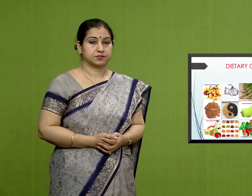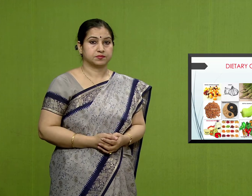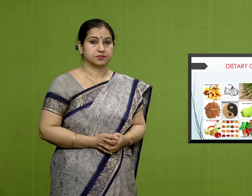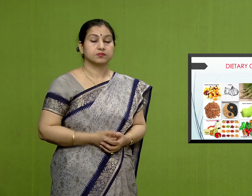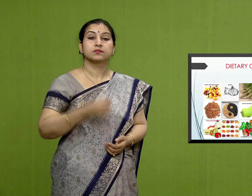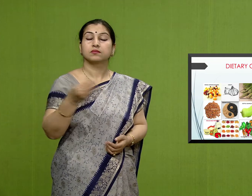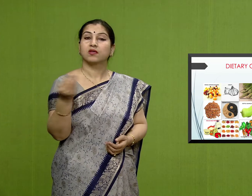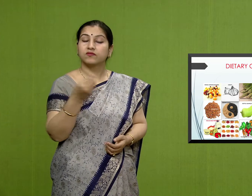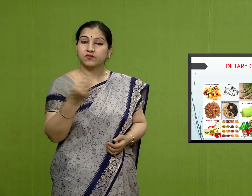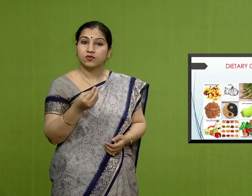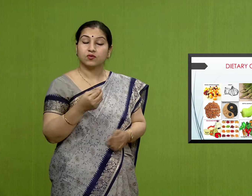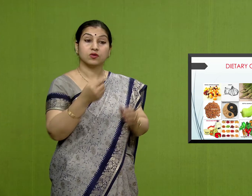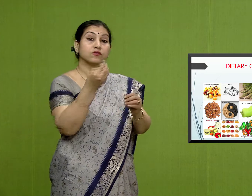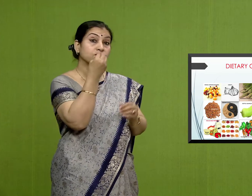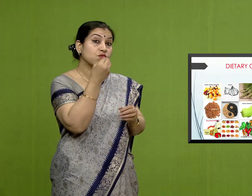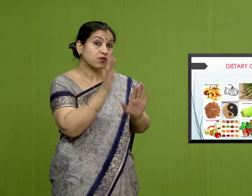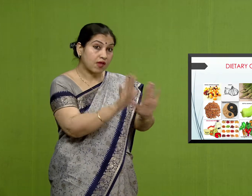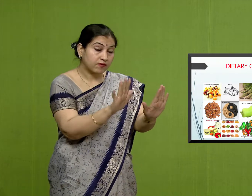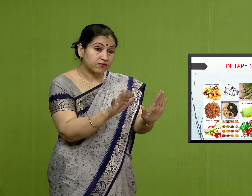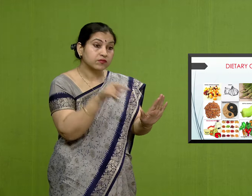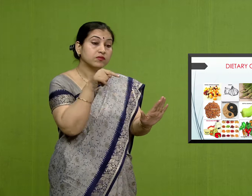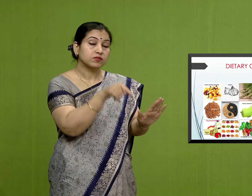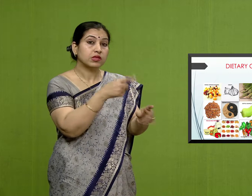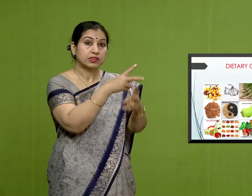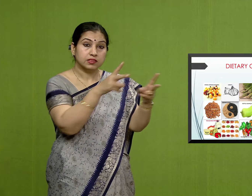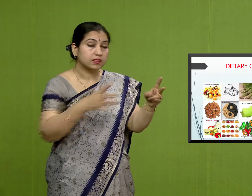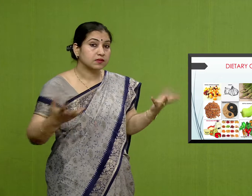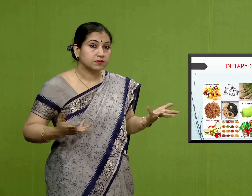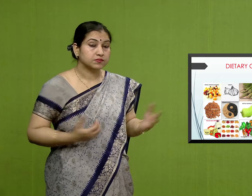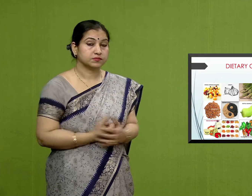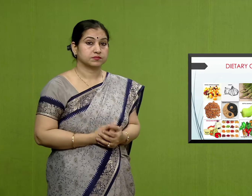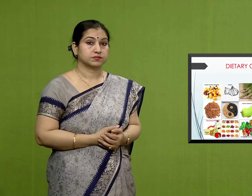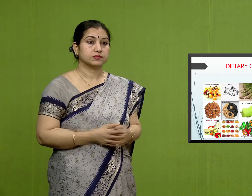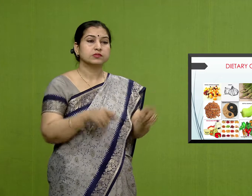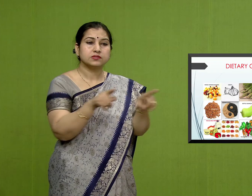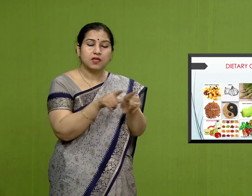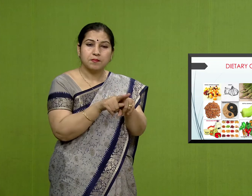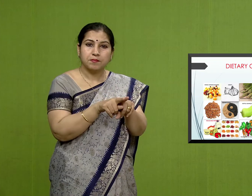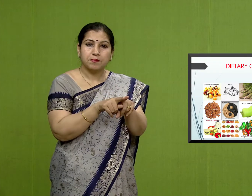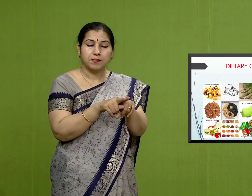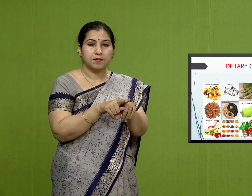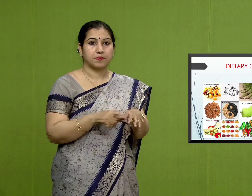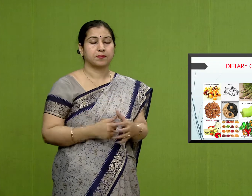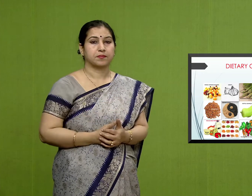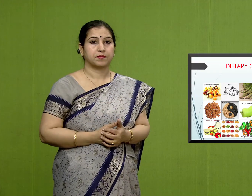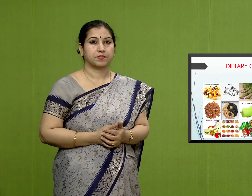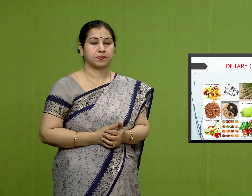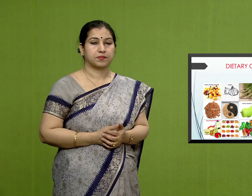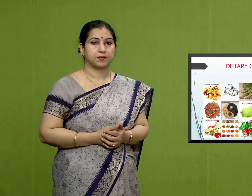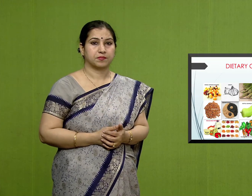There are some food ingredients such as fenugreek